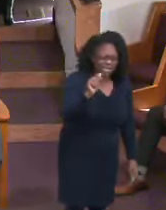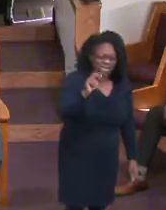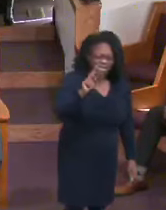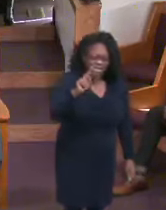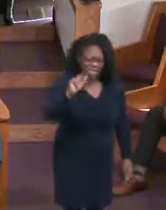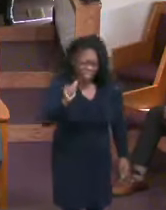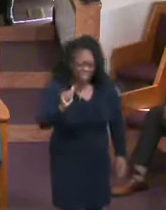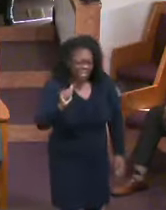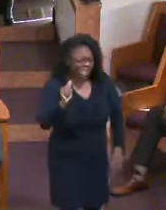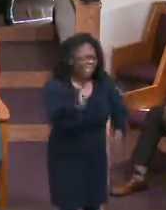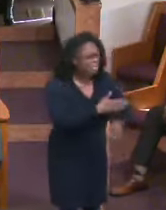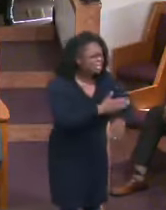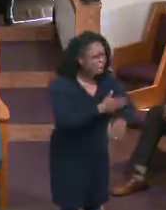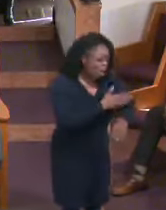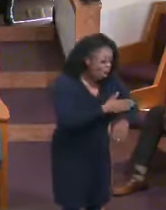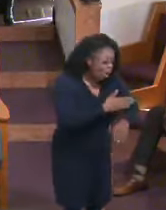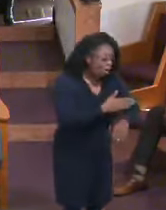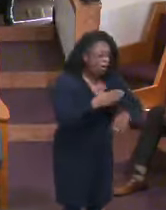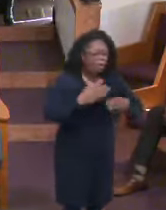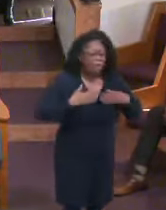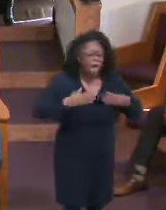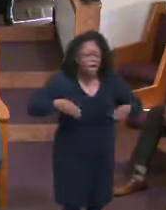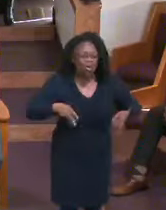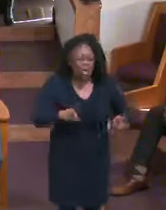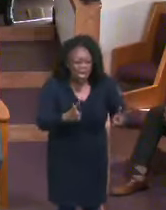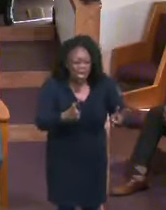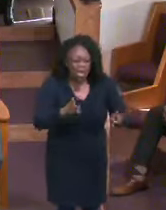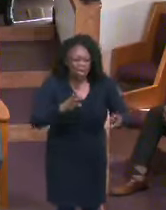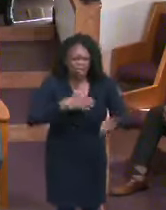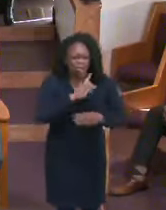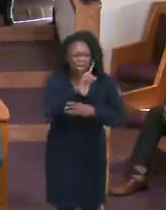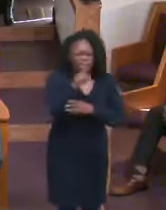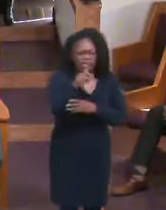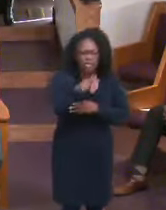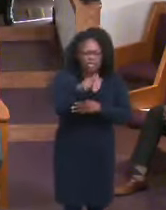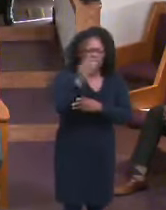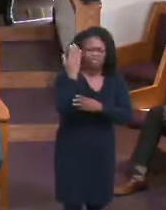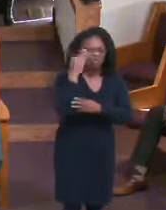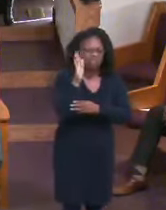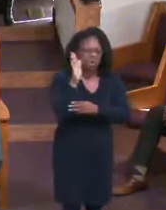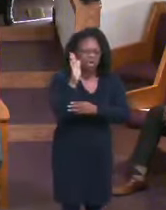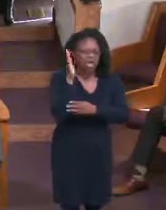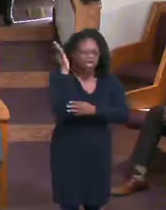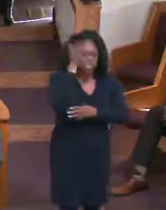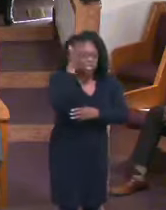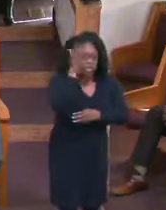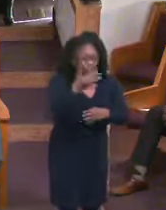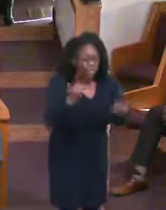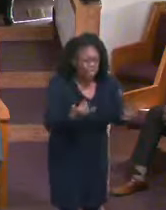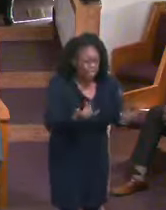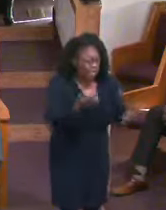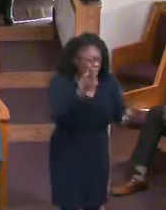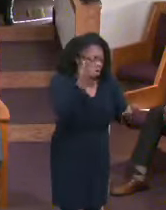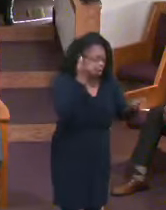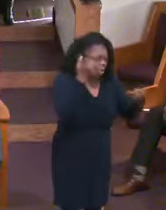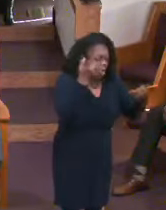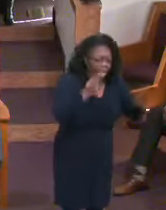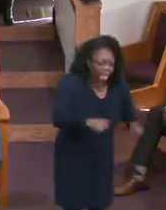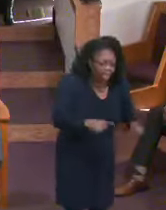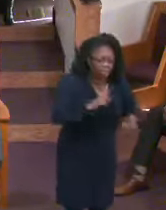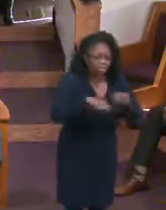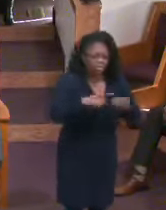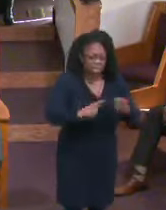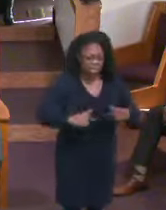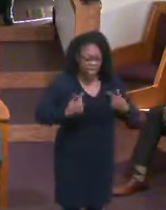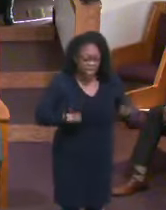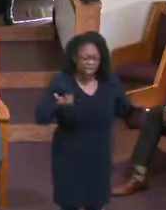sung My Way. Well, my question and thesis for this sermon today is, what happens when life happens? What do you do